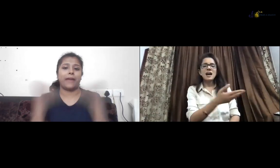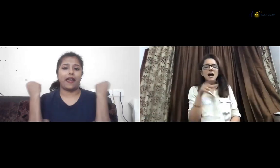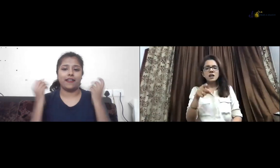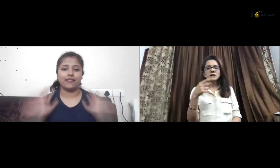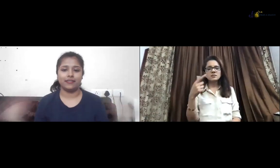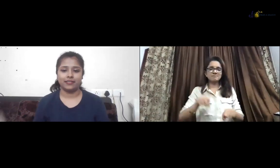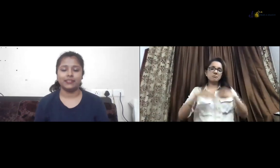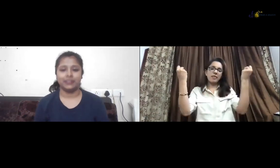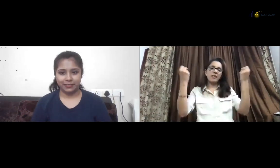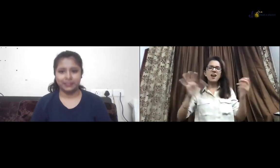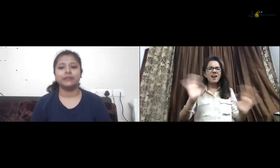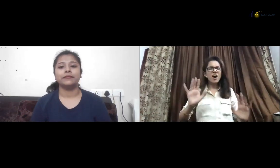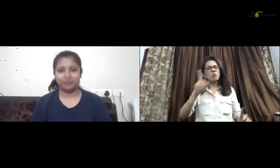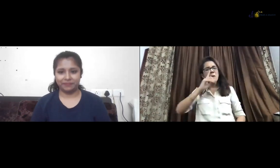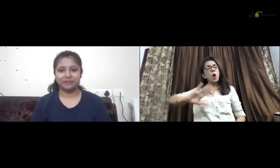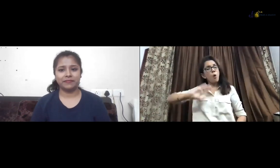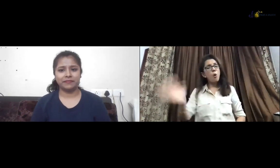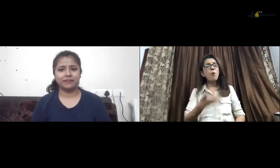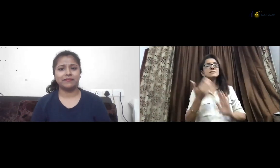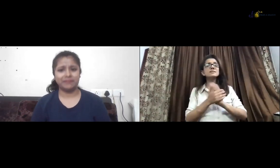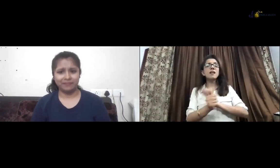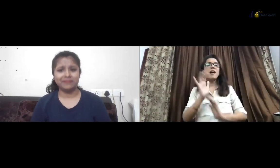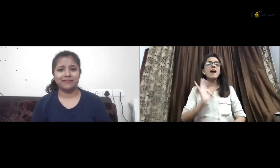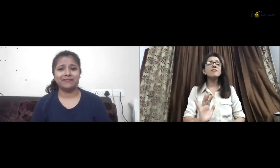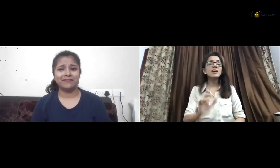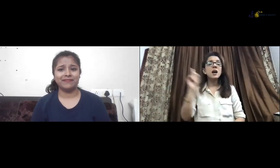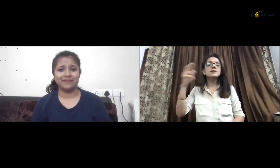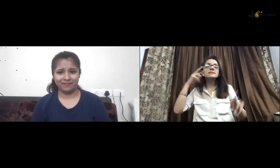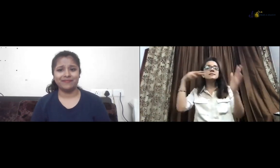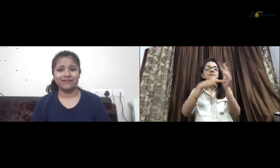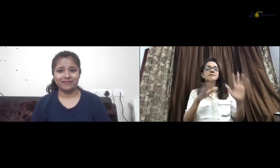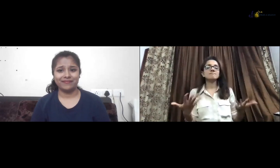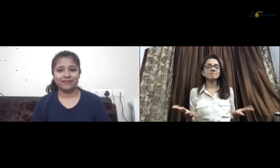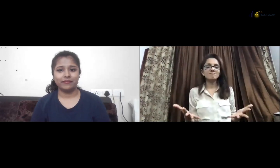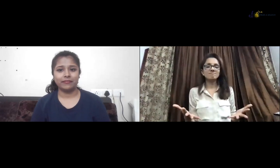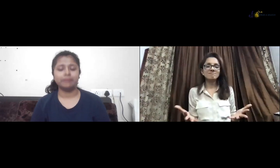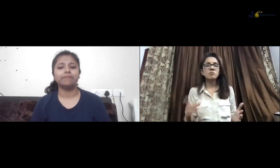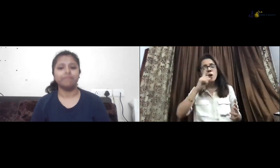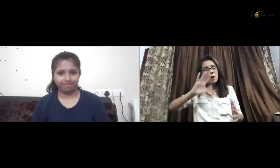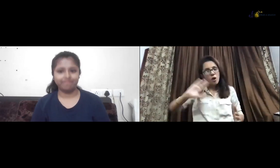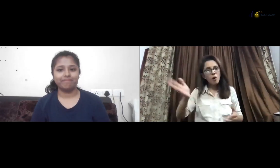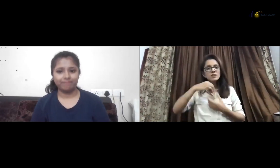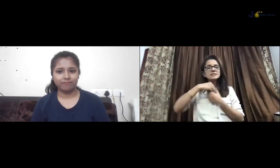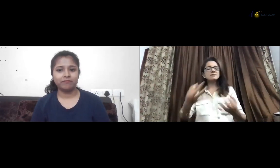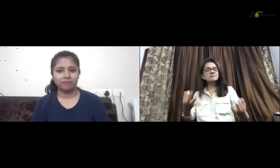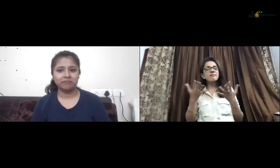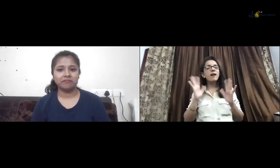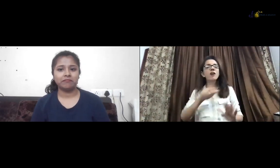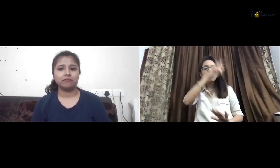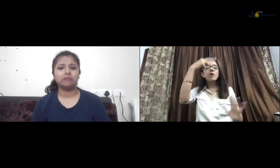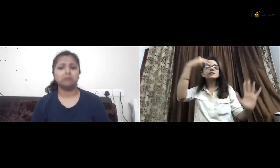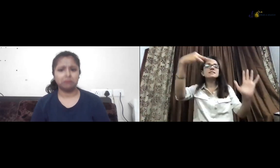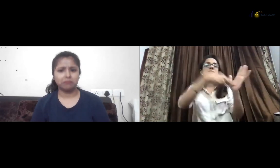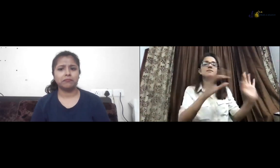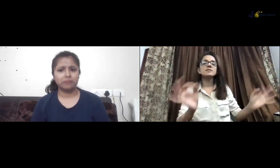her skills. So that's why it's called hashtag break the bias. So women do have the